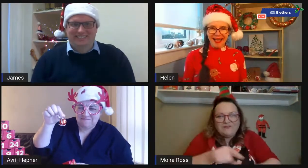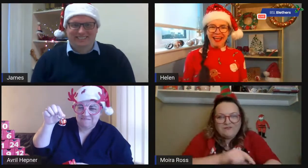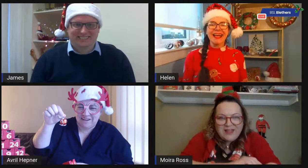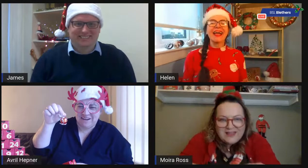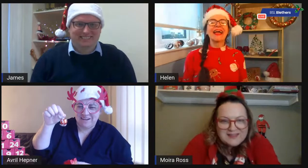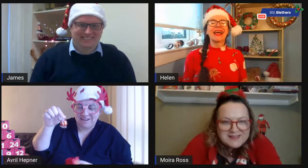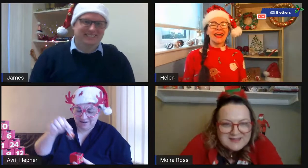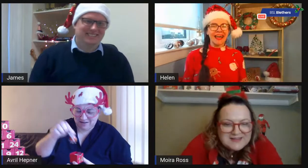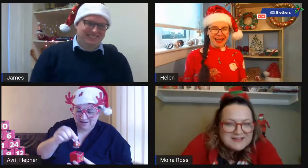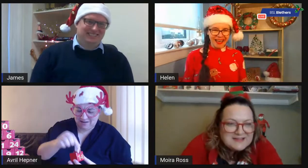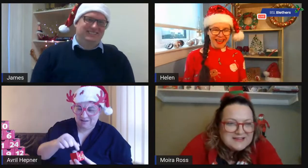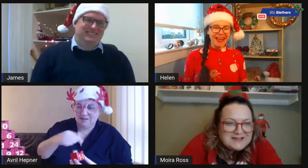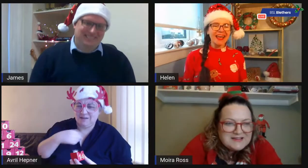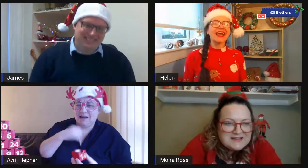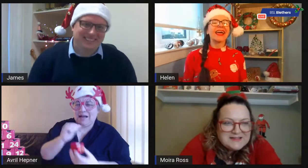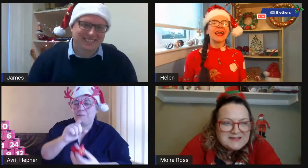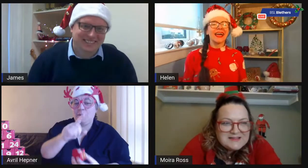Ooh, nice.